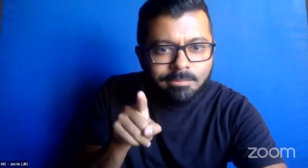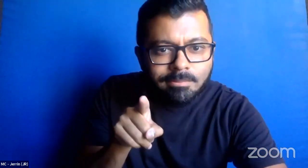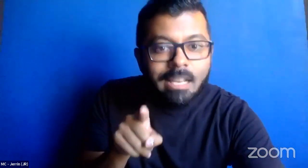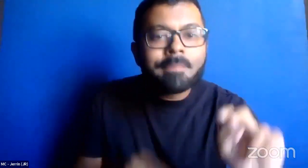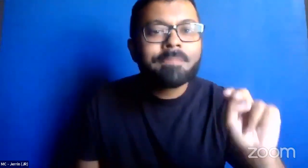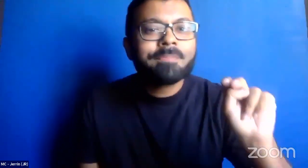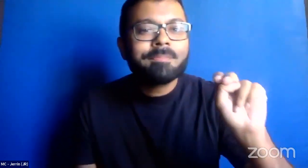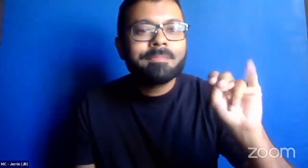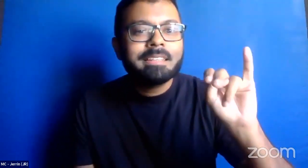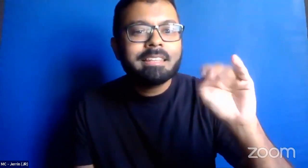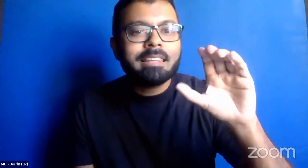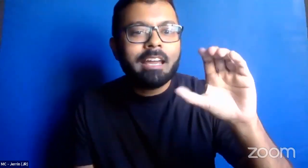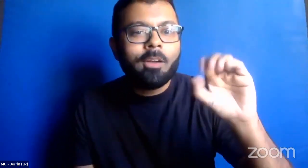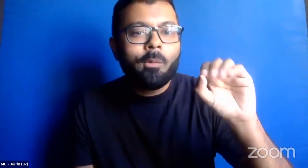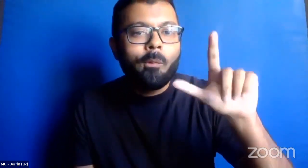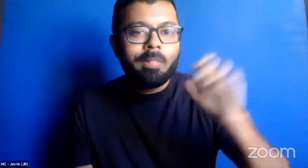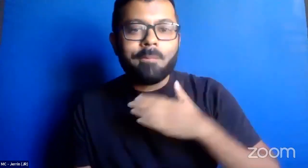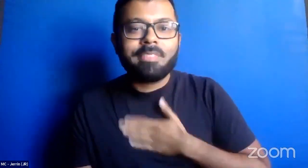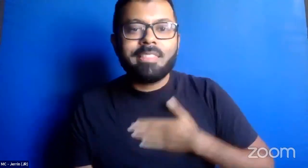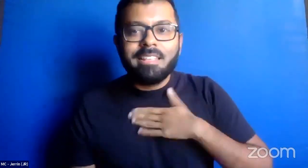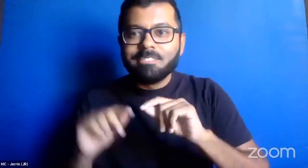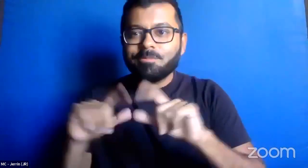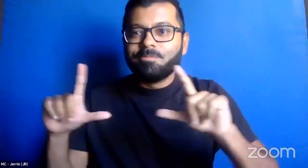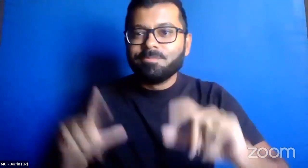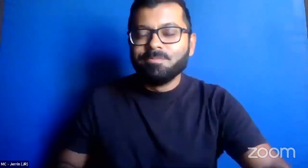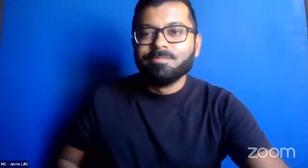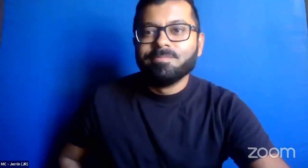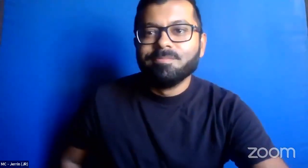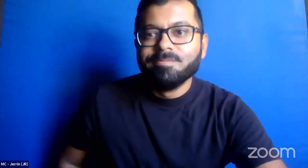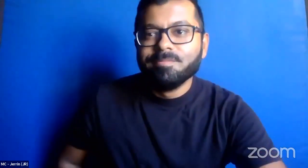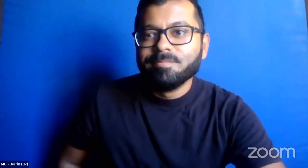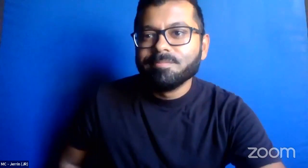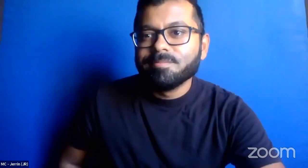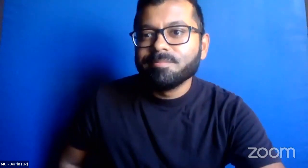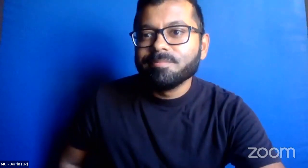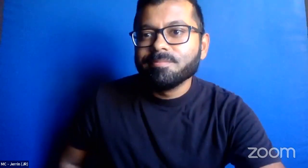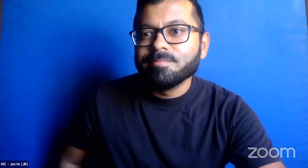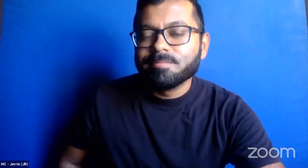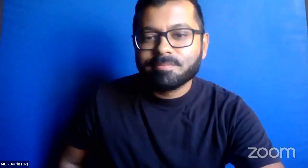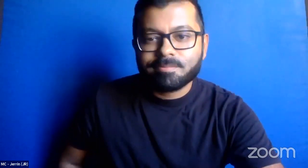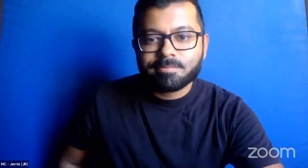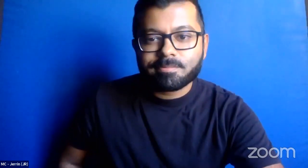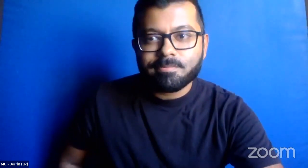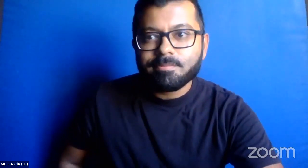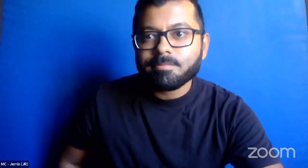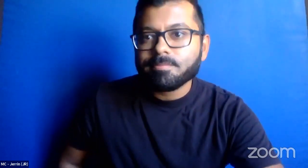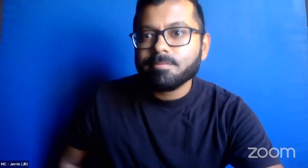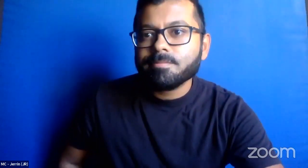Looking back at our chat to see who is next for the comment. Nicole, please share your video.